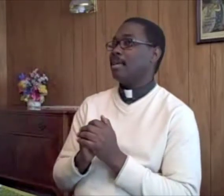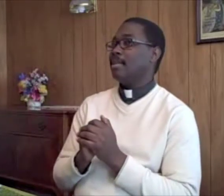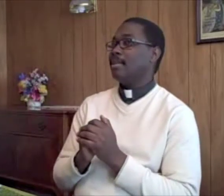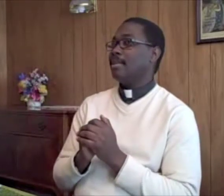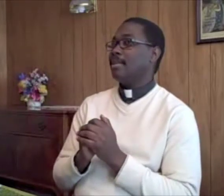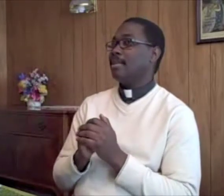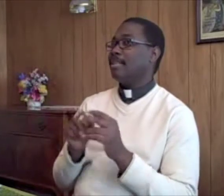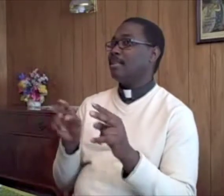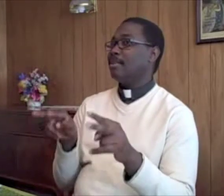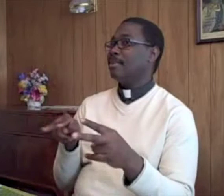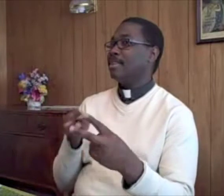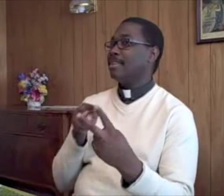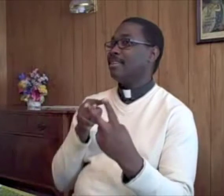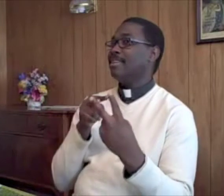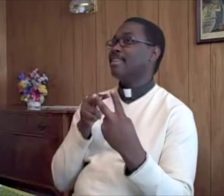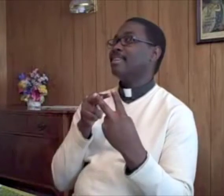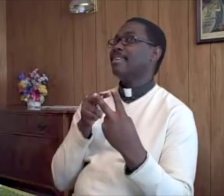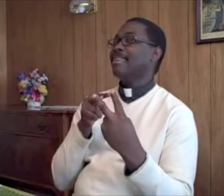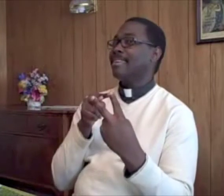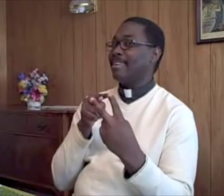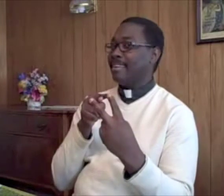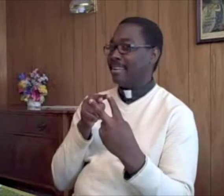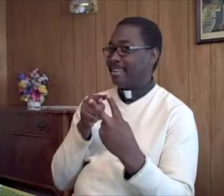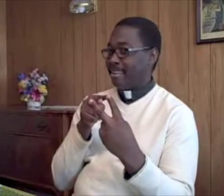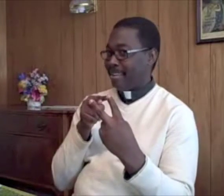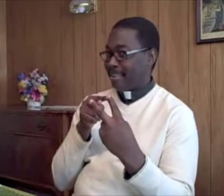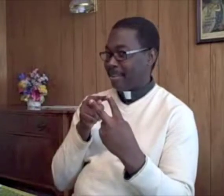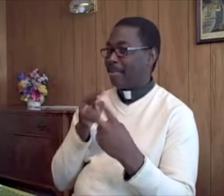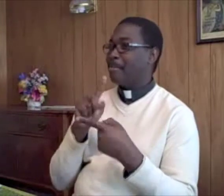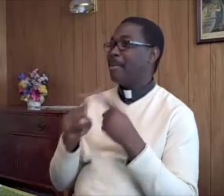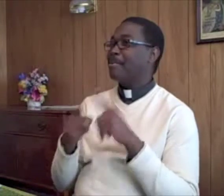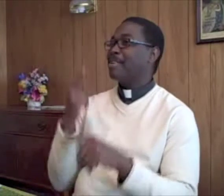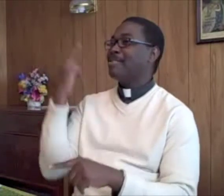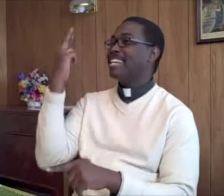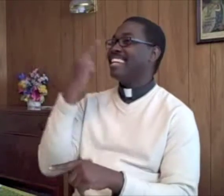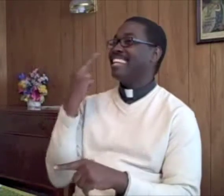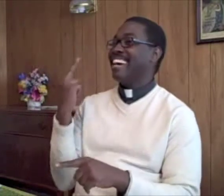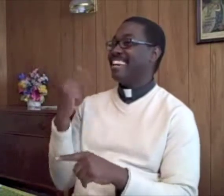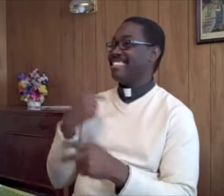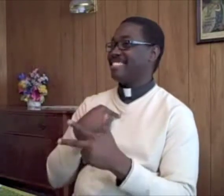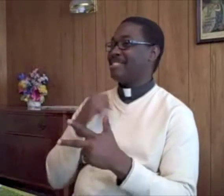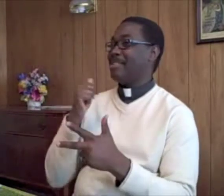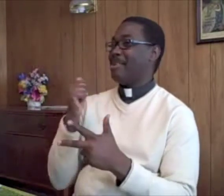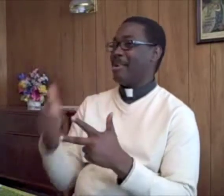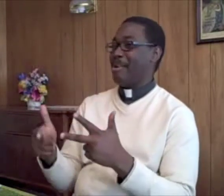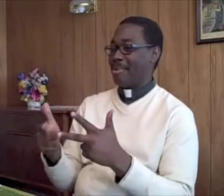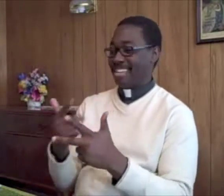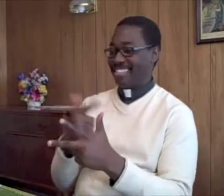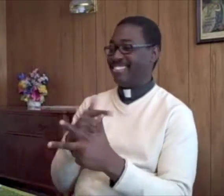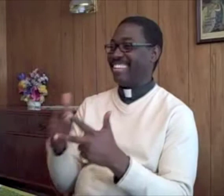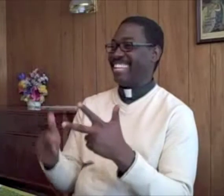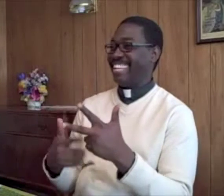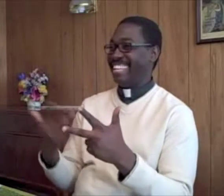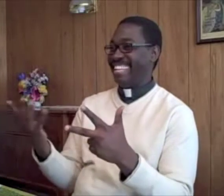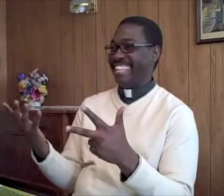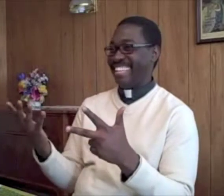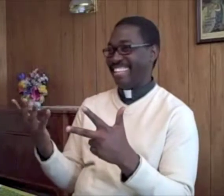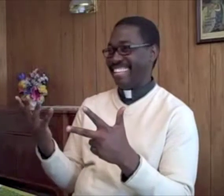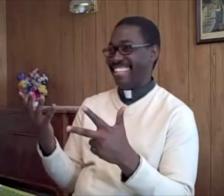other. And then she realized what she had said, and that I was all three.